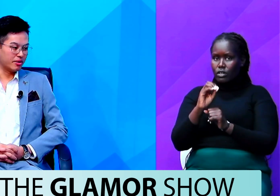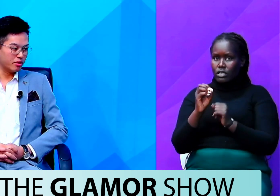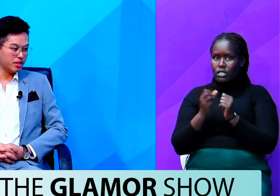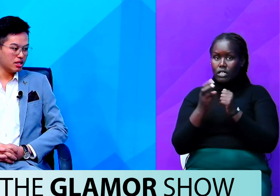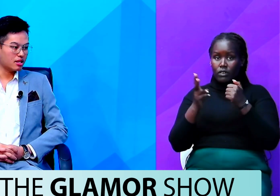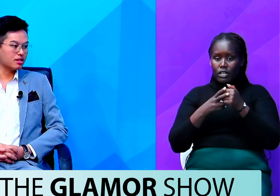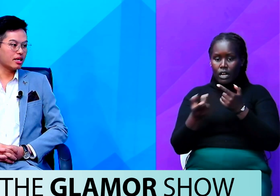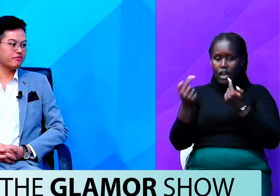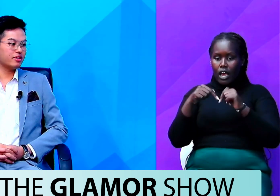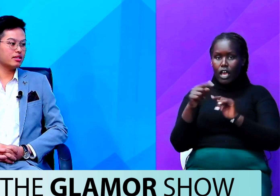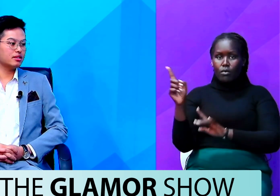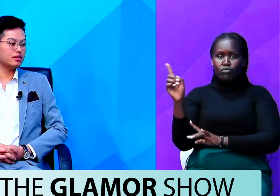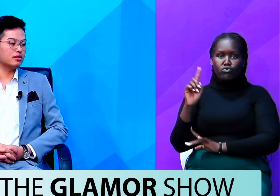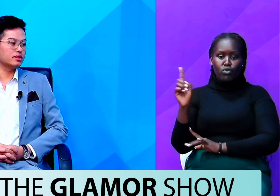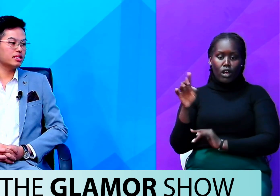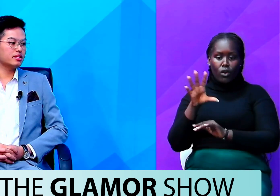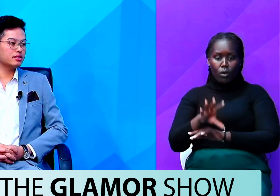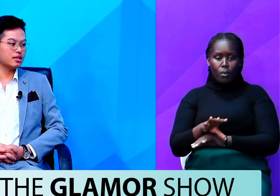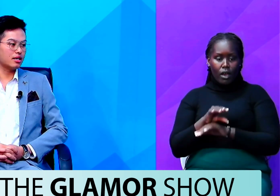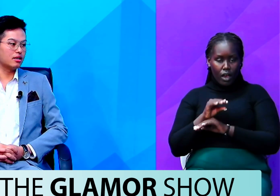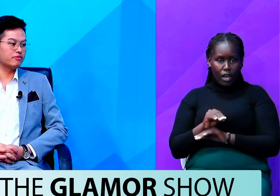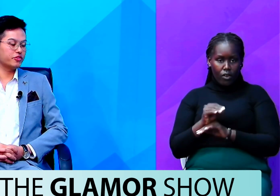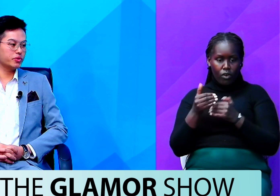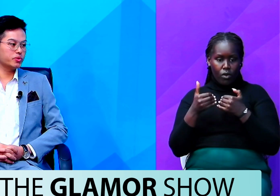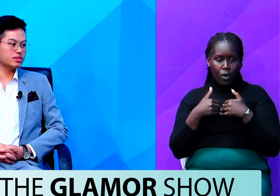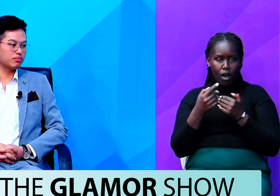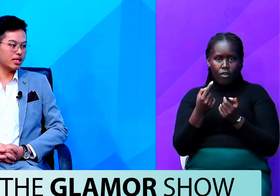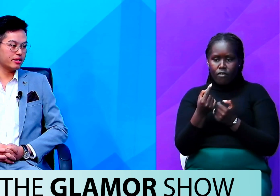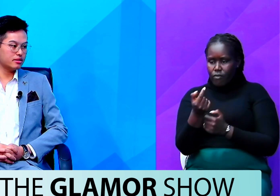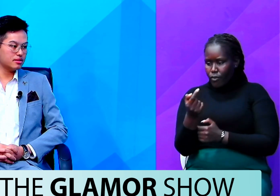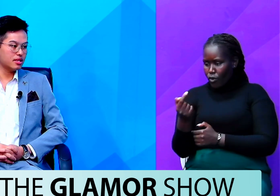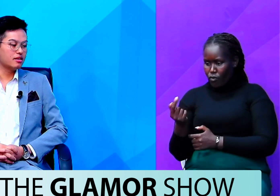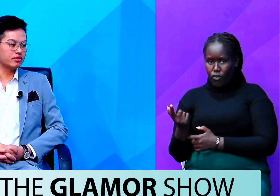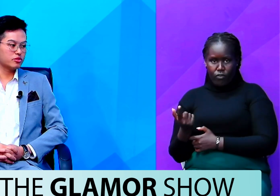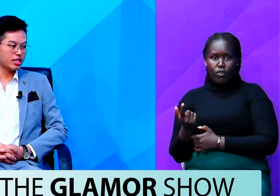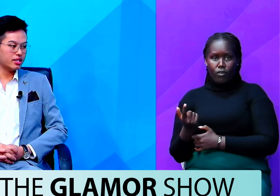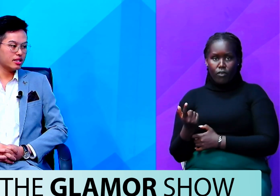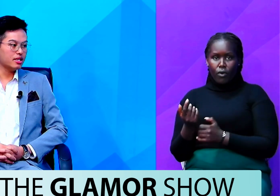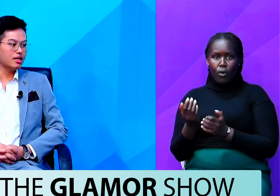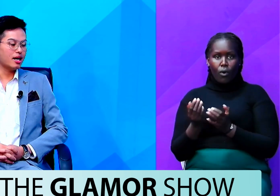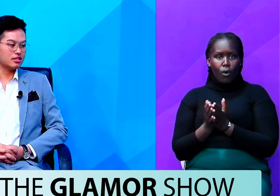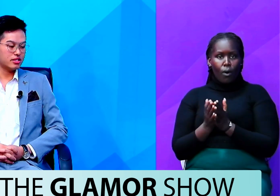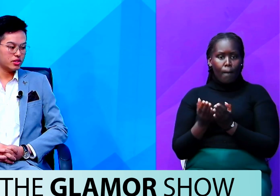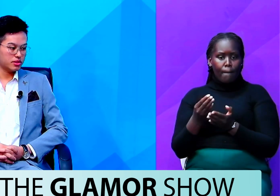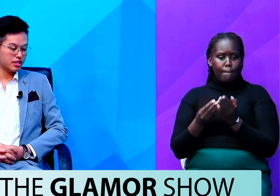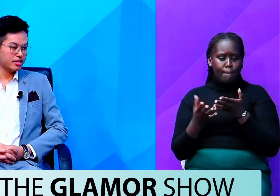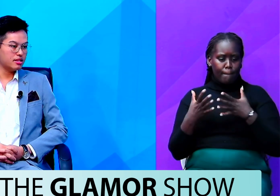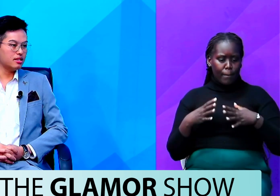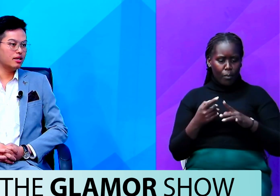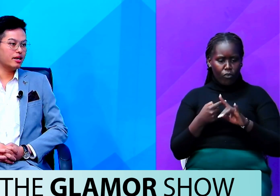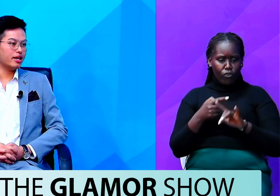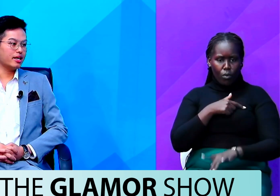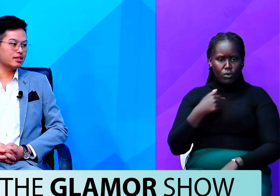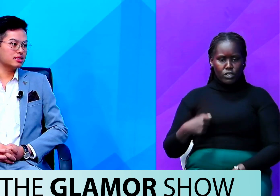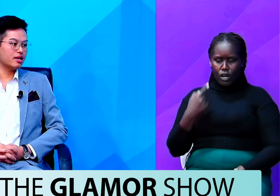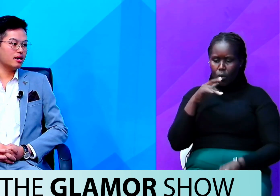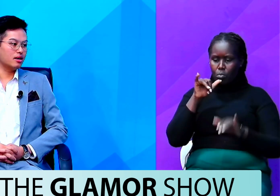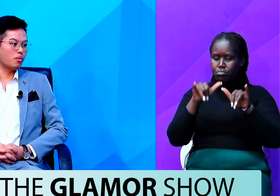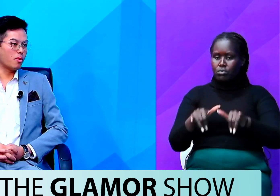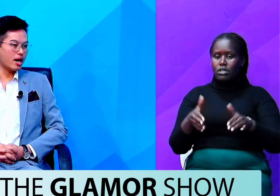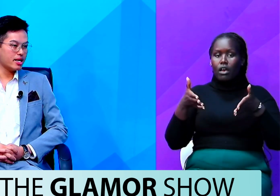to Nairobi and I find already there's a few suppliers from China are settled here.